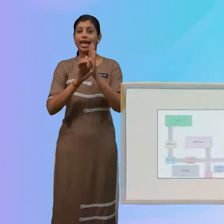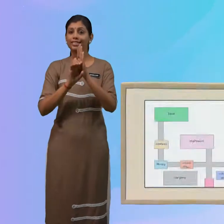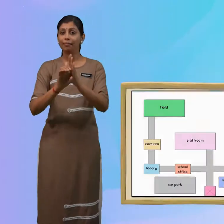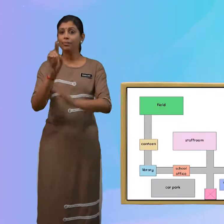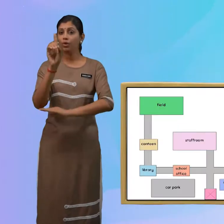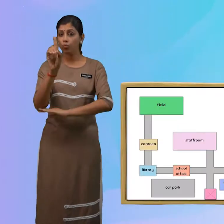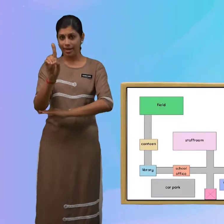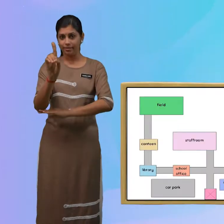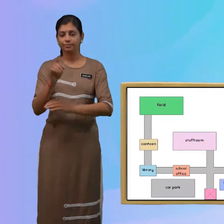Example 1.